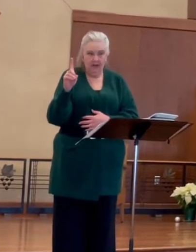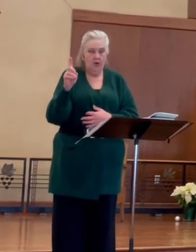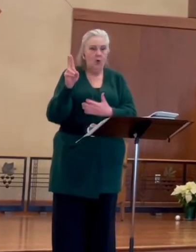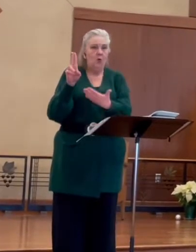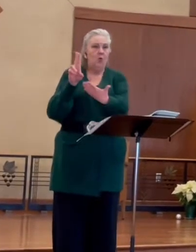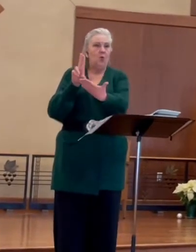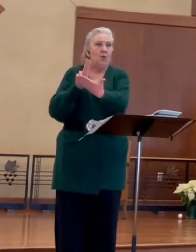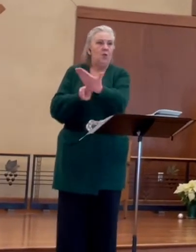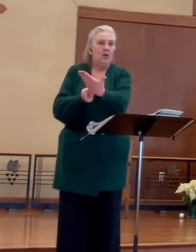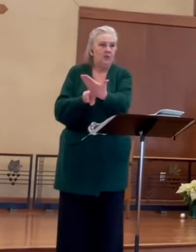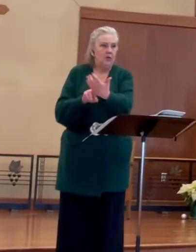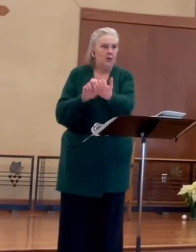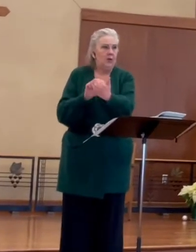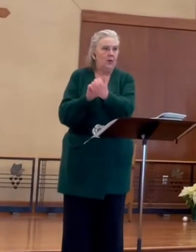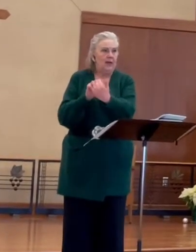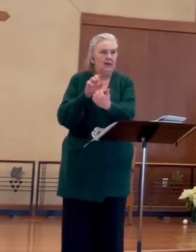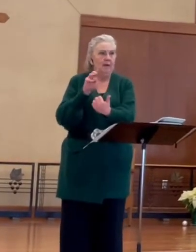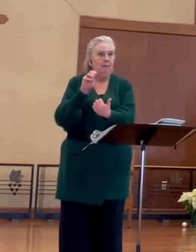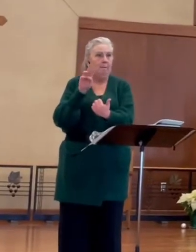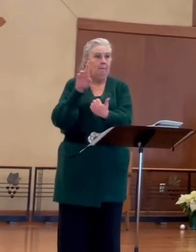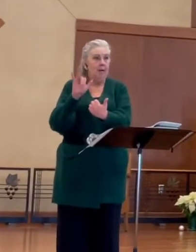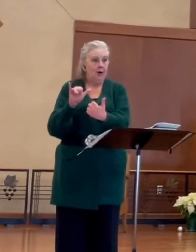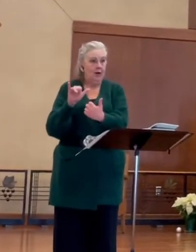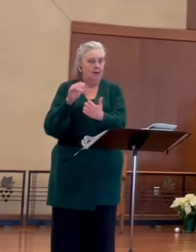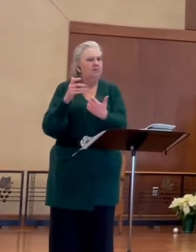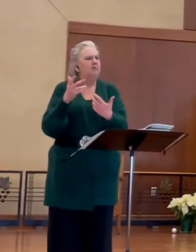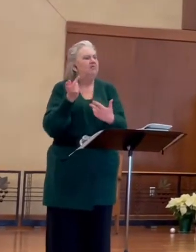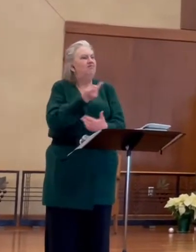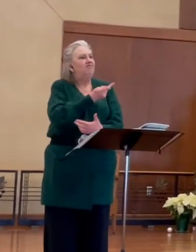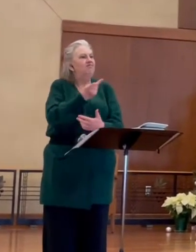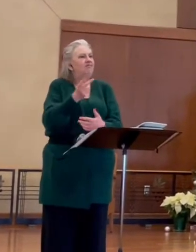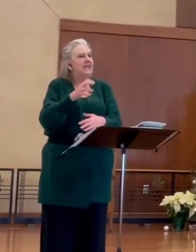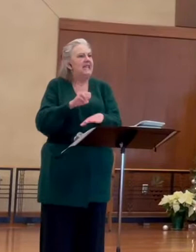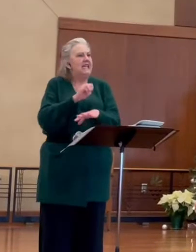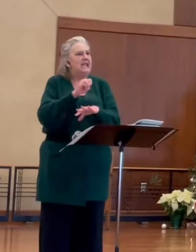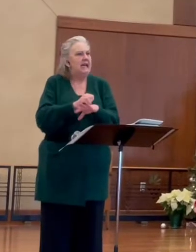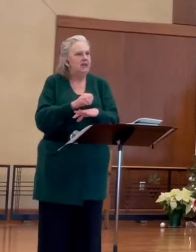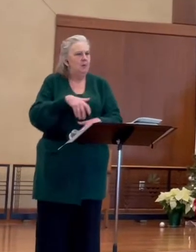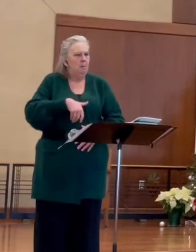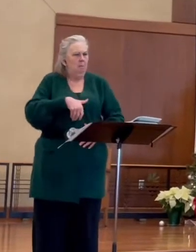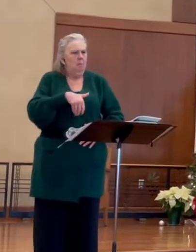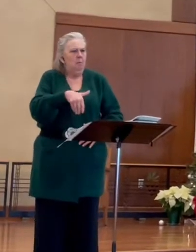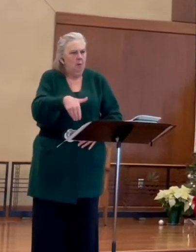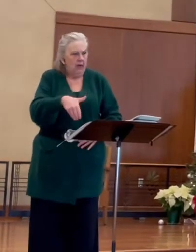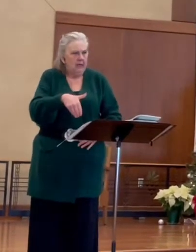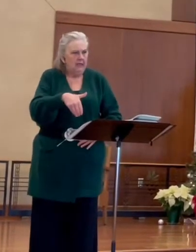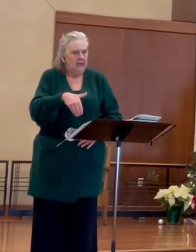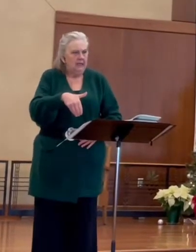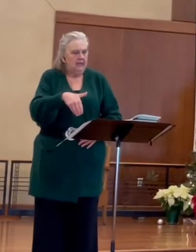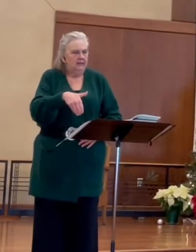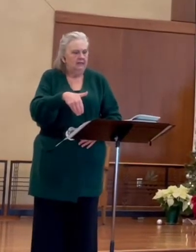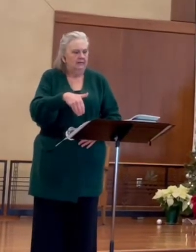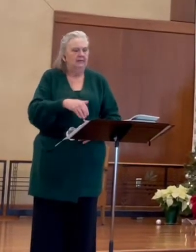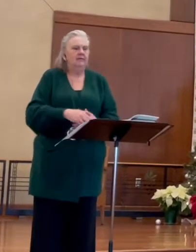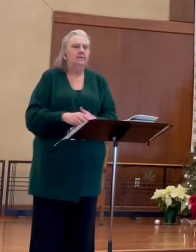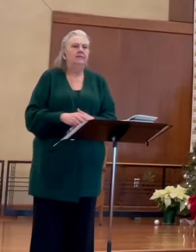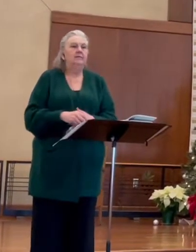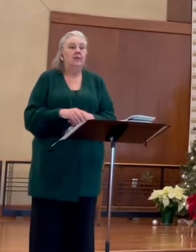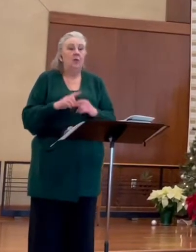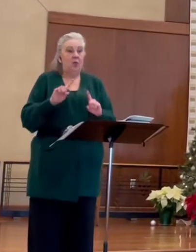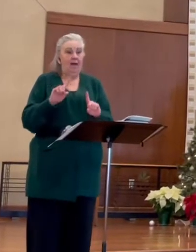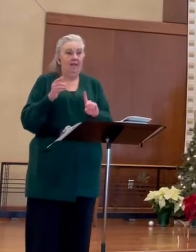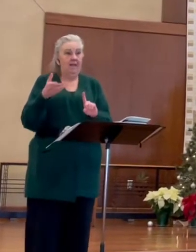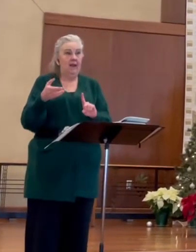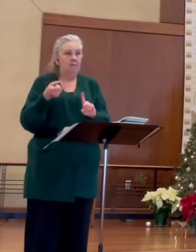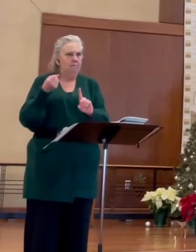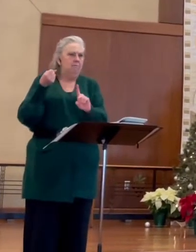with Mary, to whom he was engaged and who was expecting a child. While they were there, time came